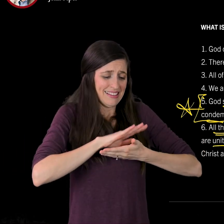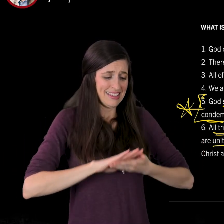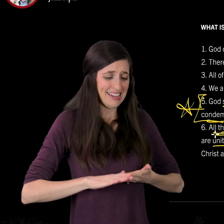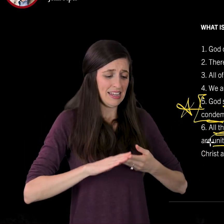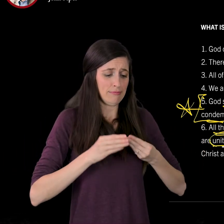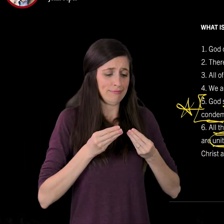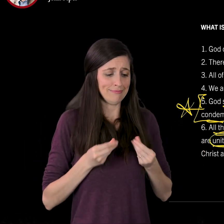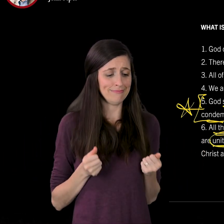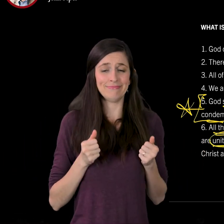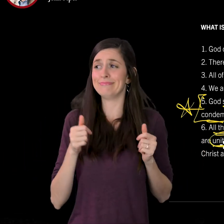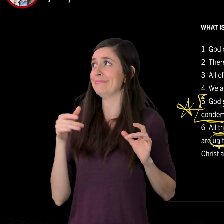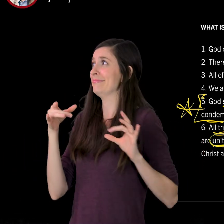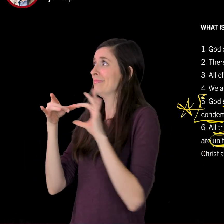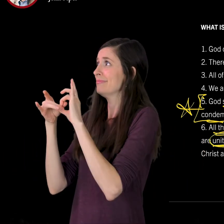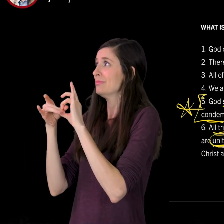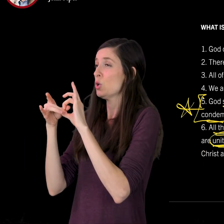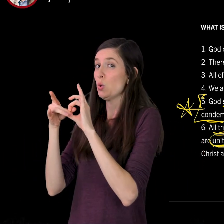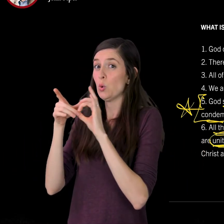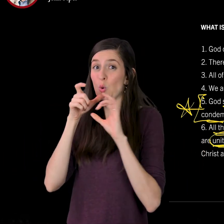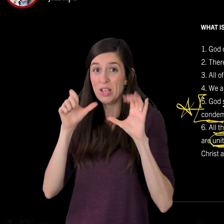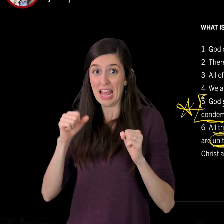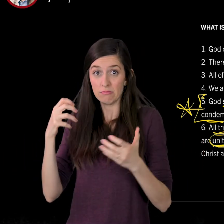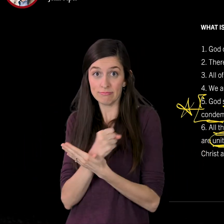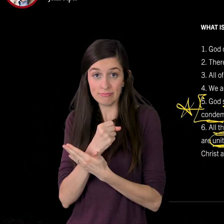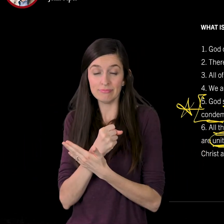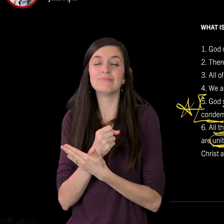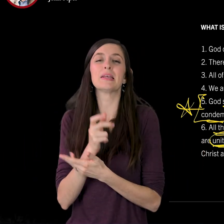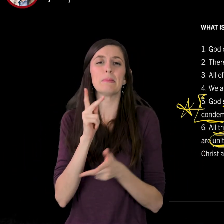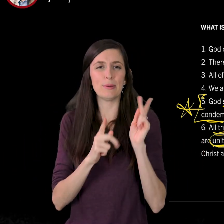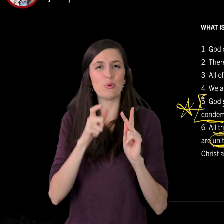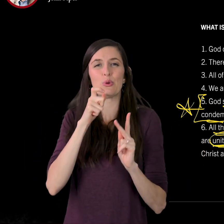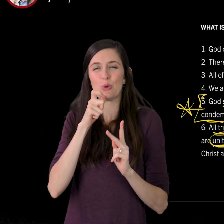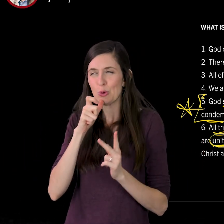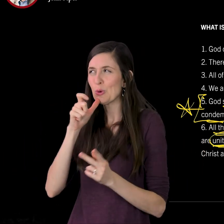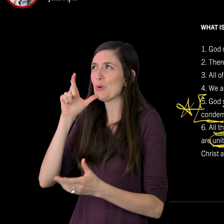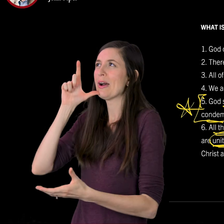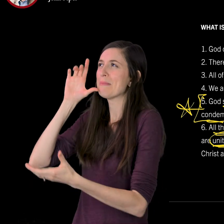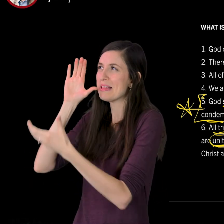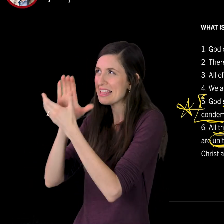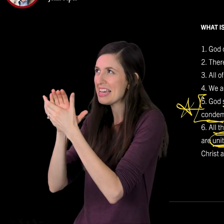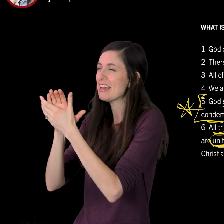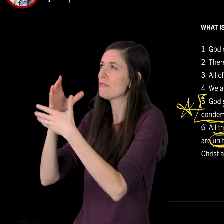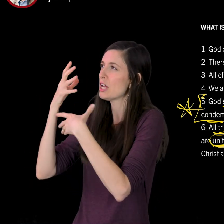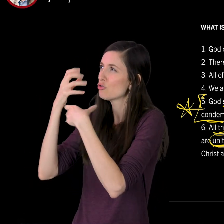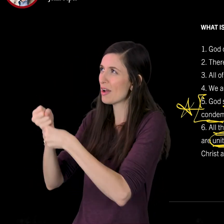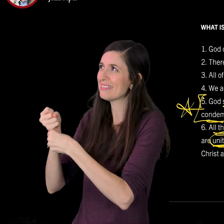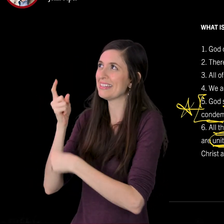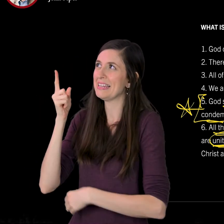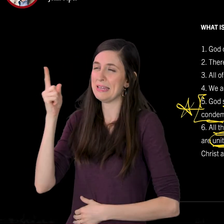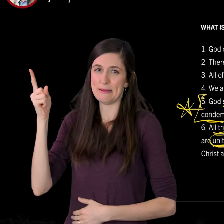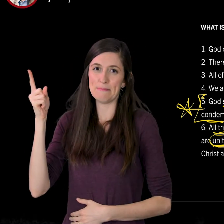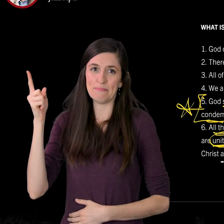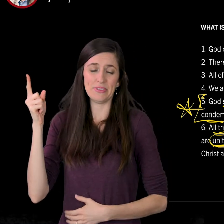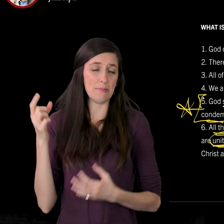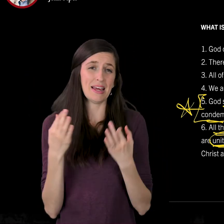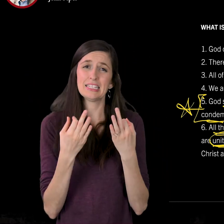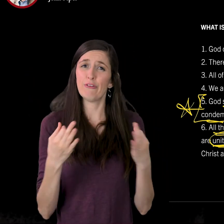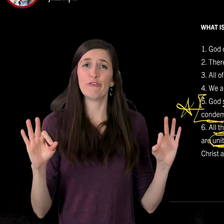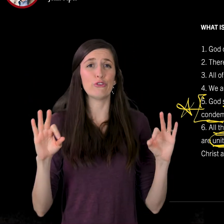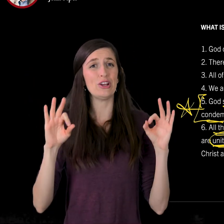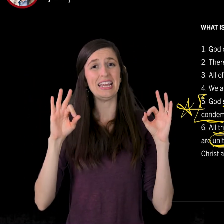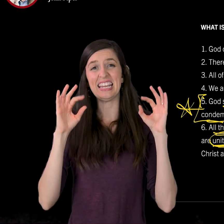united to him by faith you cannot work for them they are a free gift you have